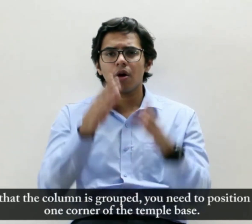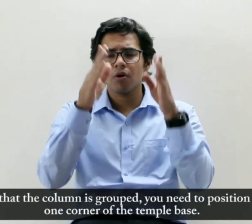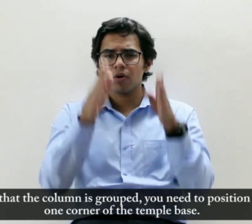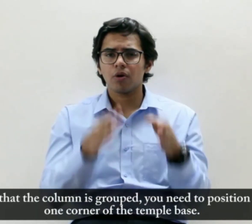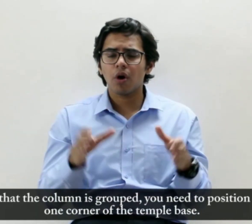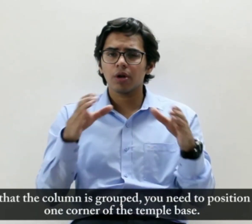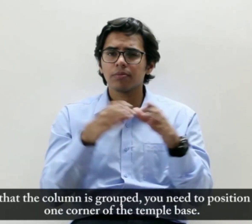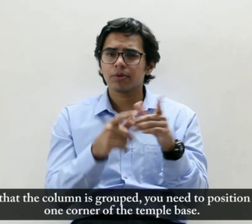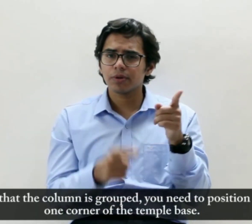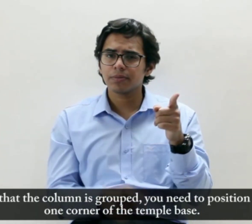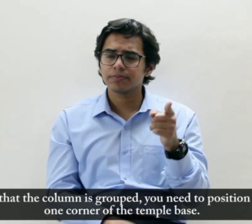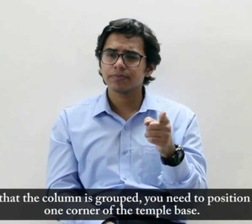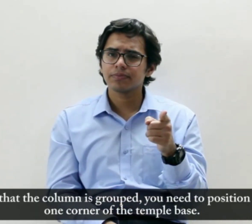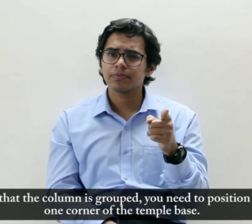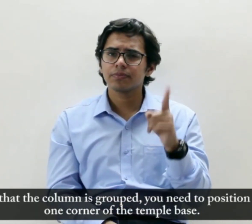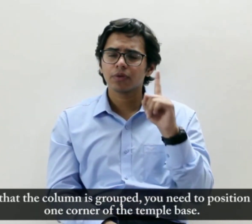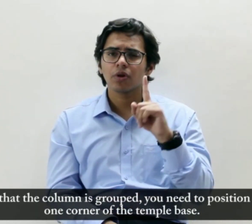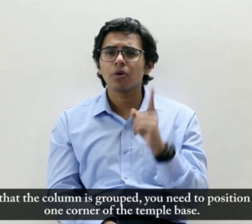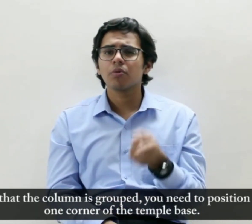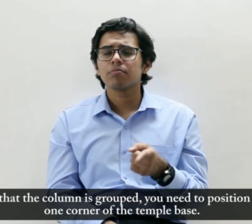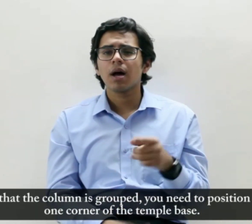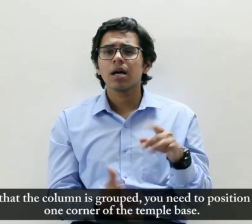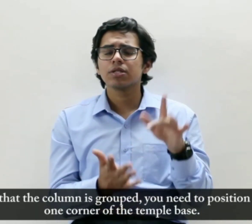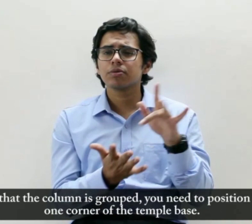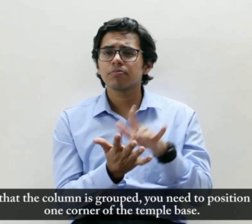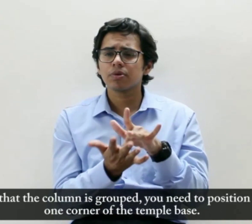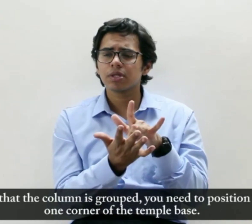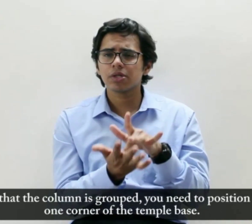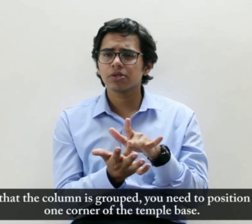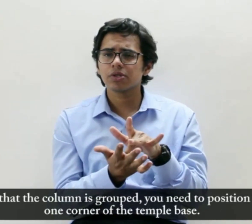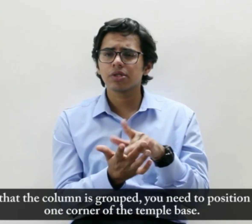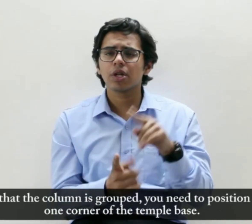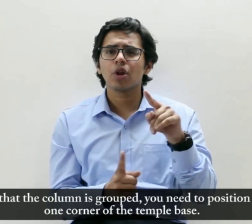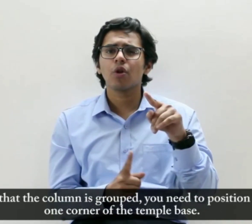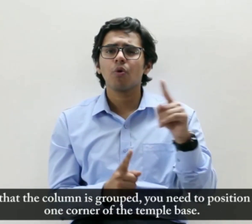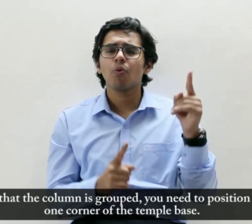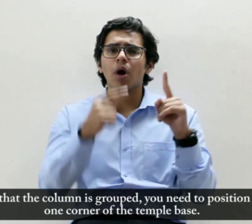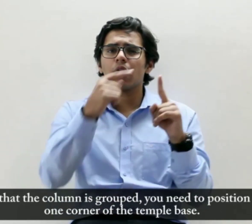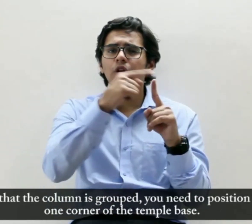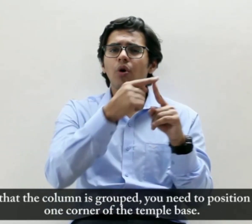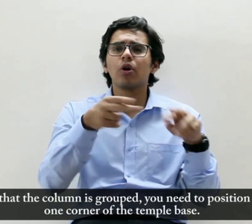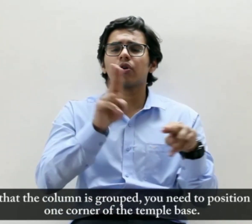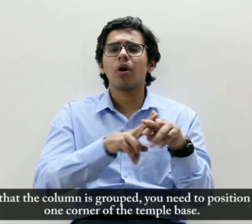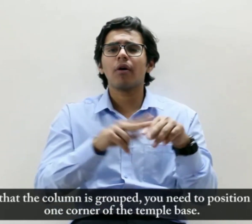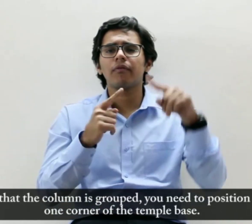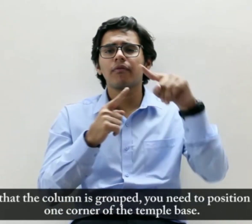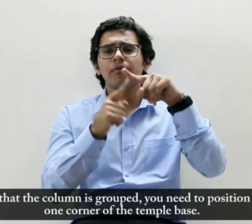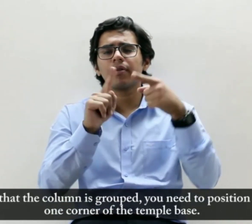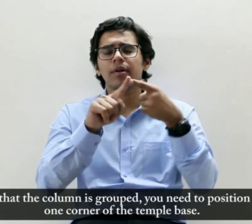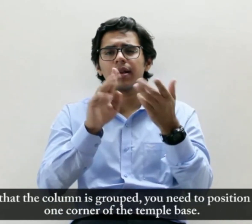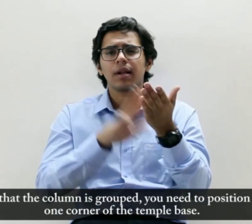Now that the column is grouped, you need to position it at one corner of the temple